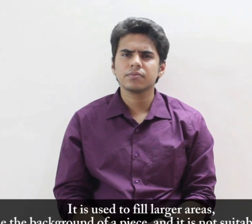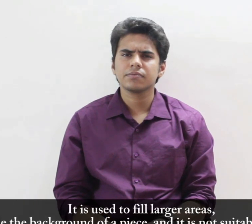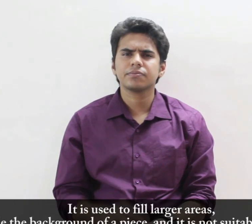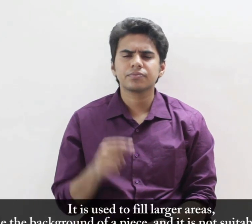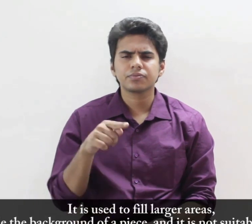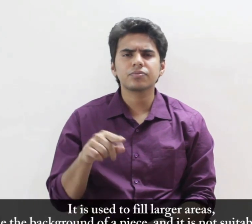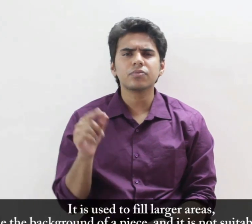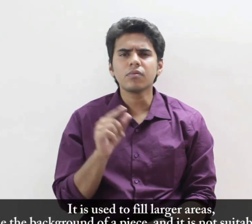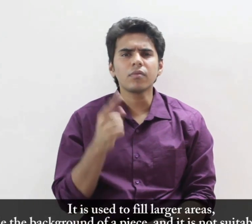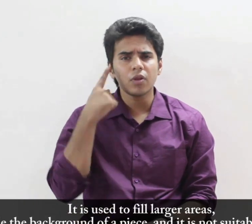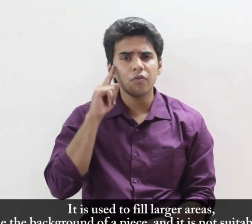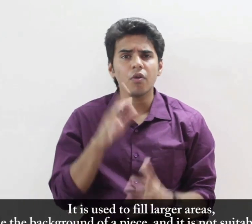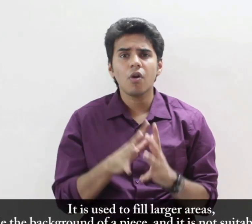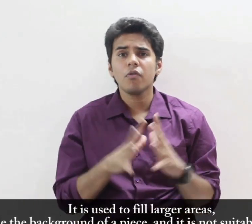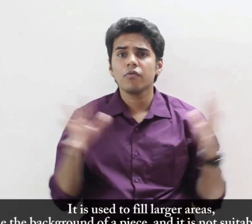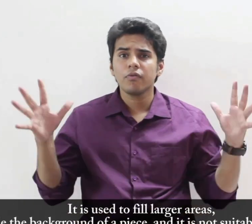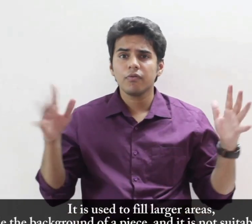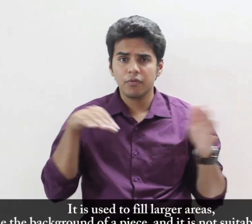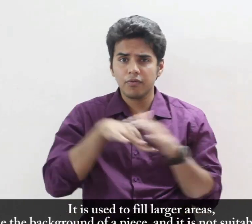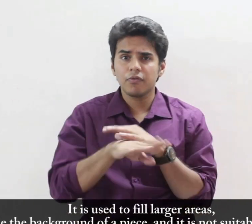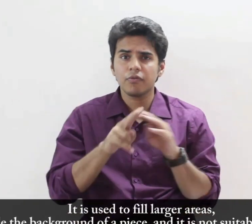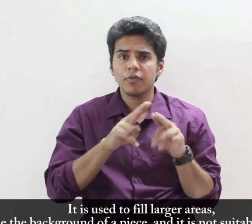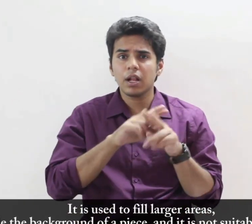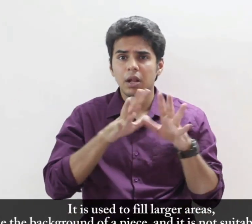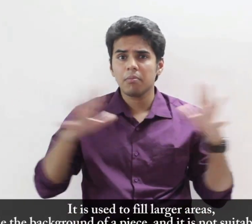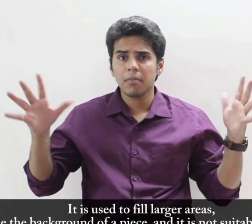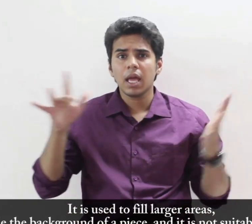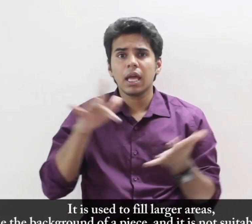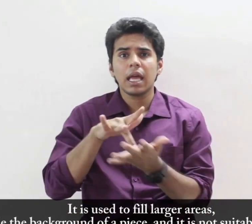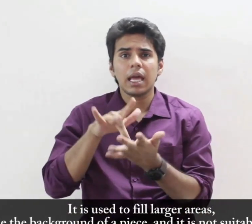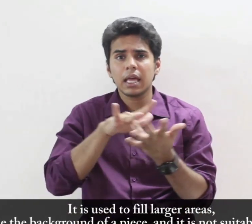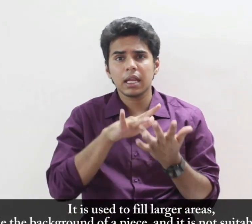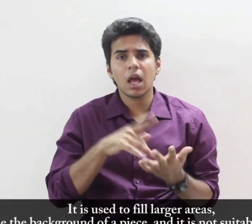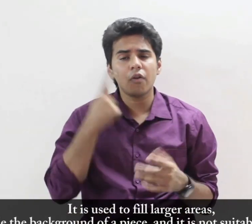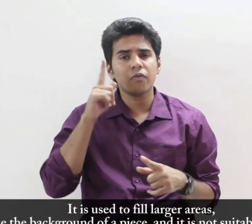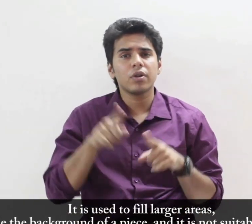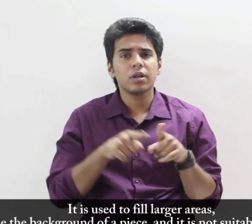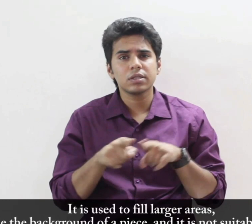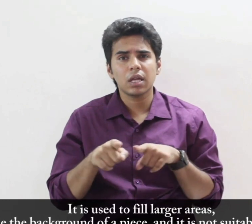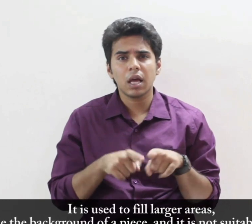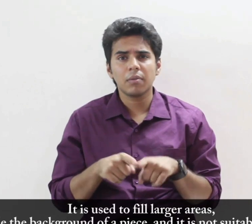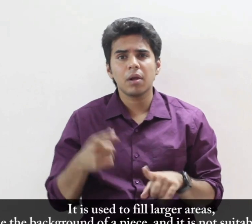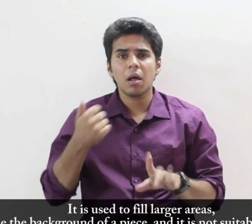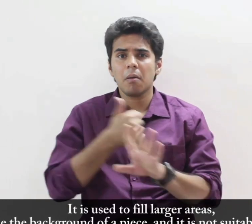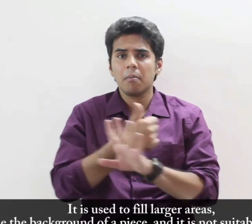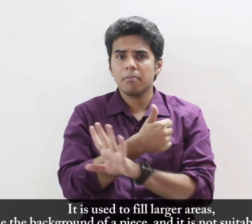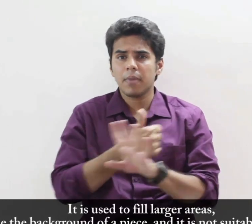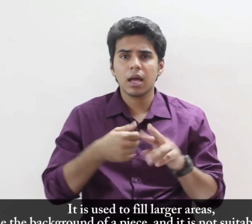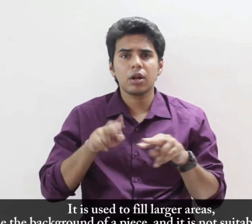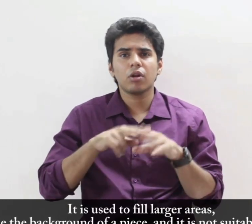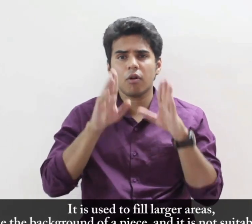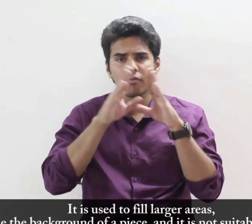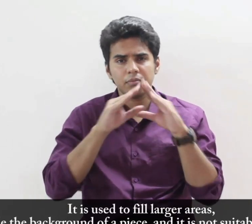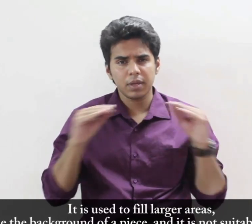It is used to fill larger areas, for example the background of a piece, and it is not suitable for fine detail.